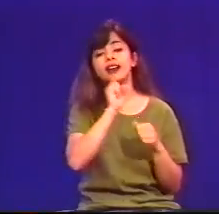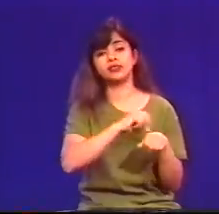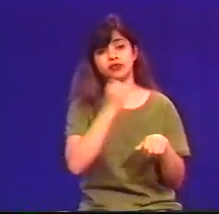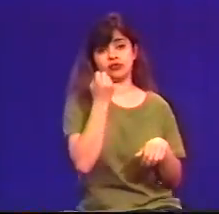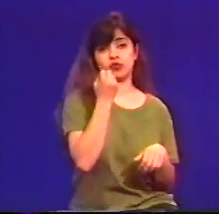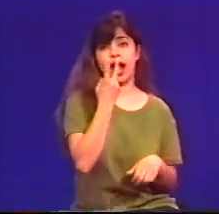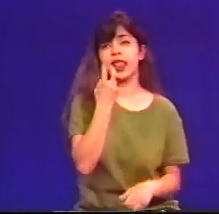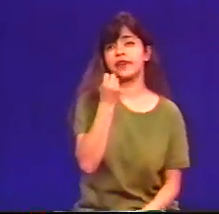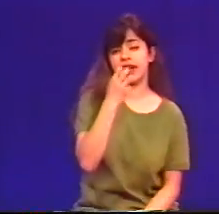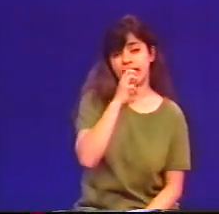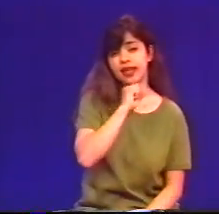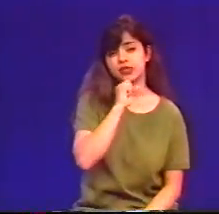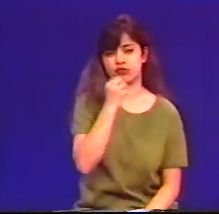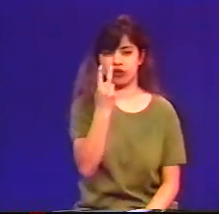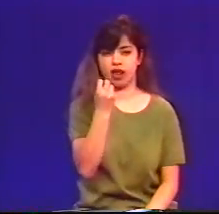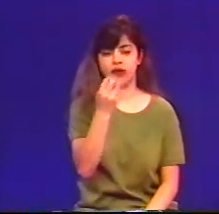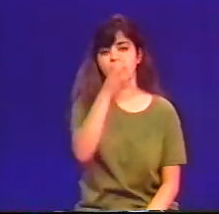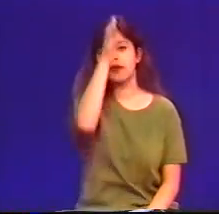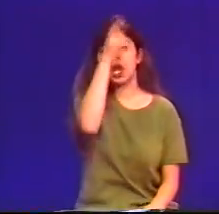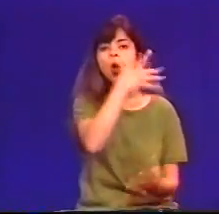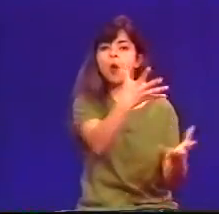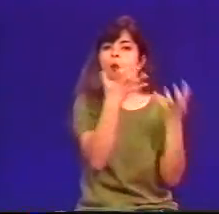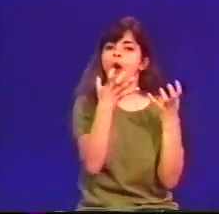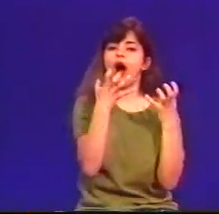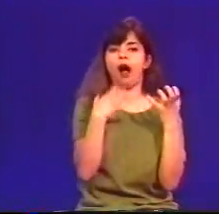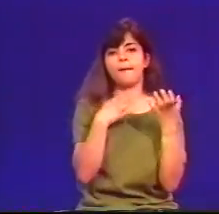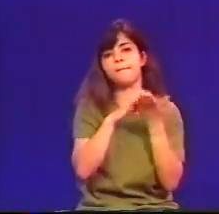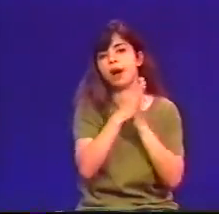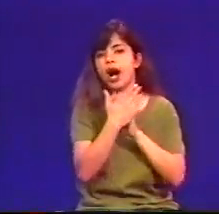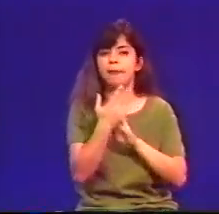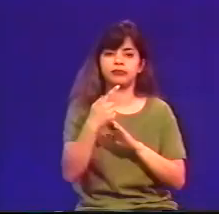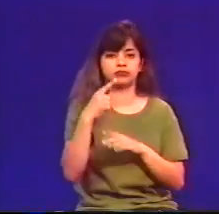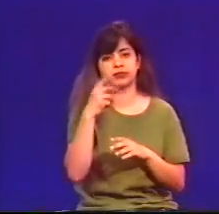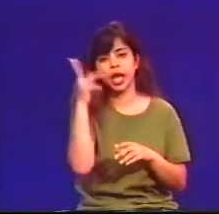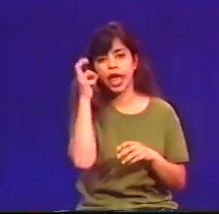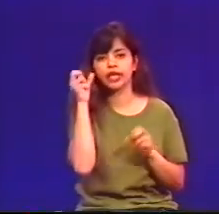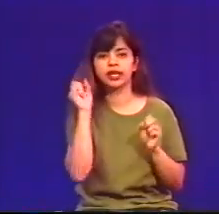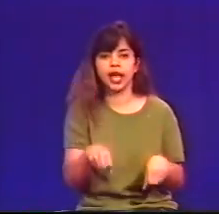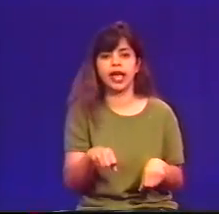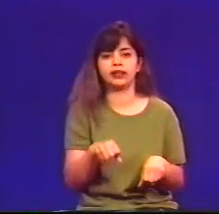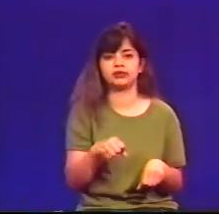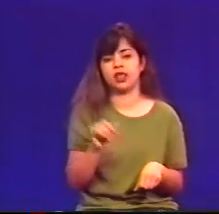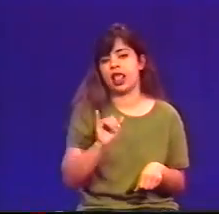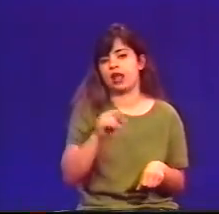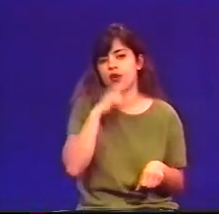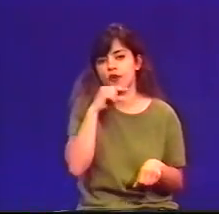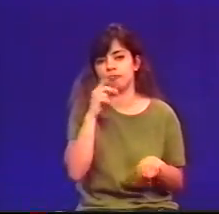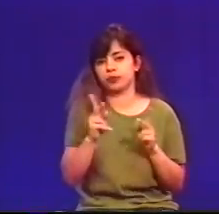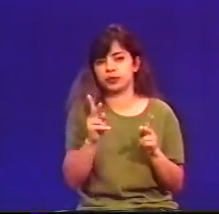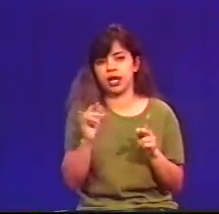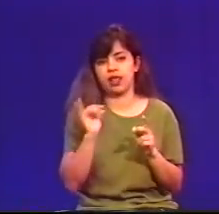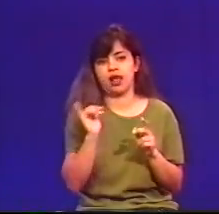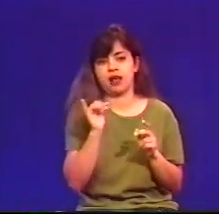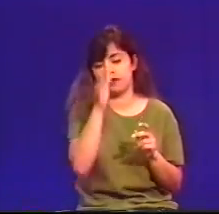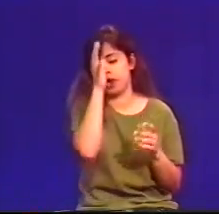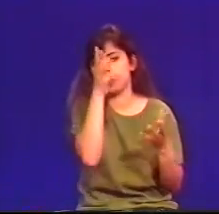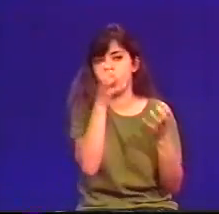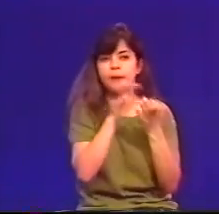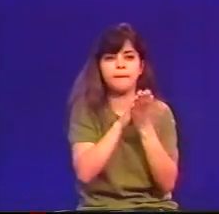I feel I'm more or less accepted in my family as a deaf person. I do remember about the age of 12, my dad,